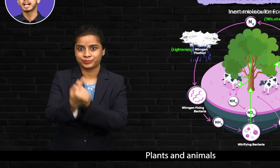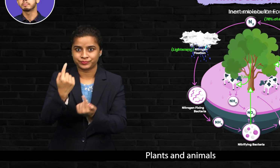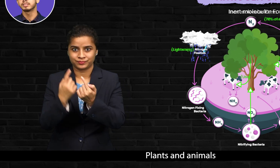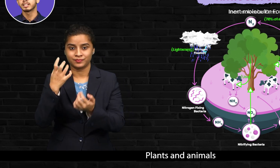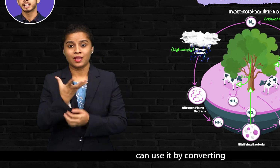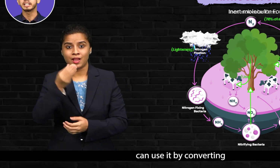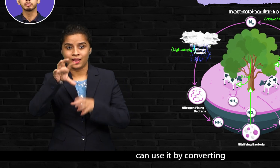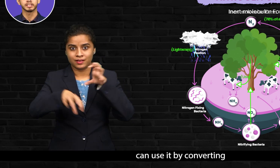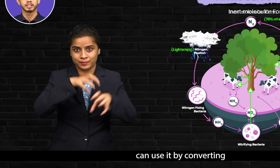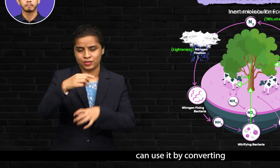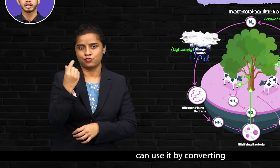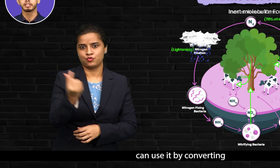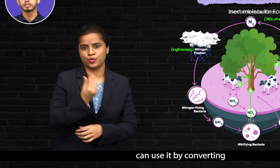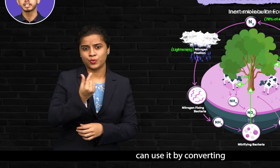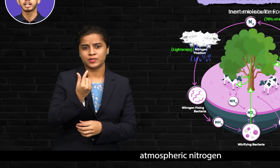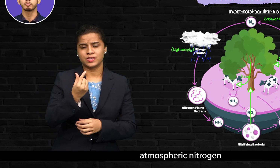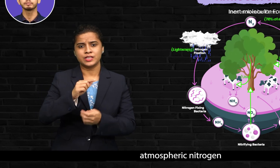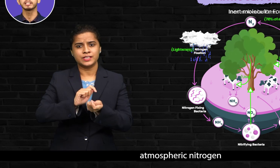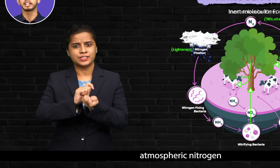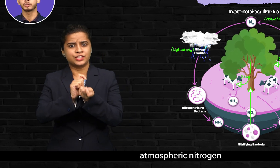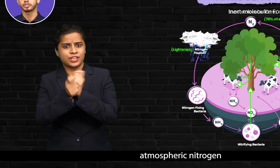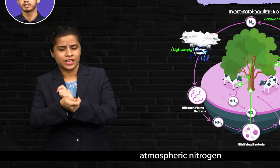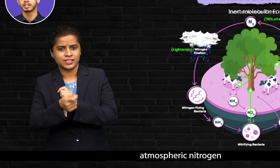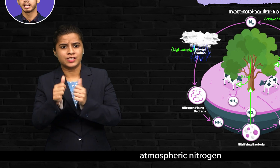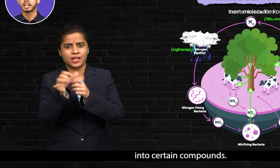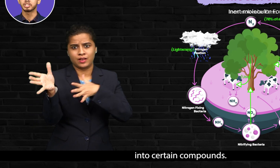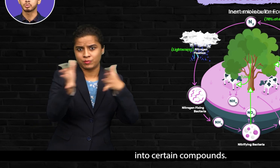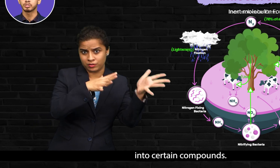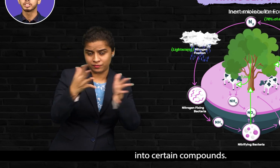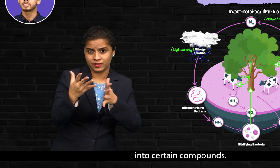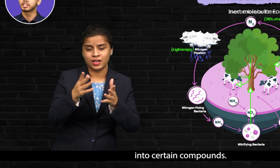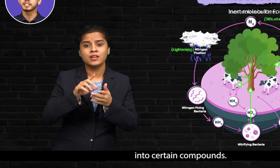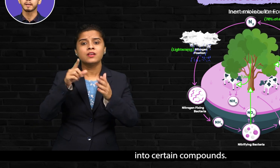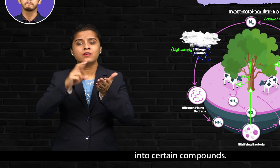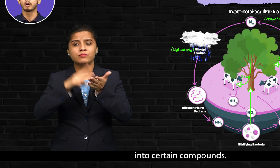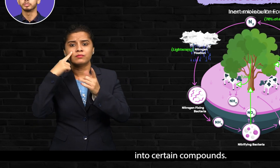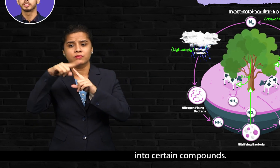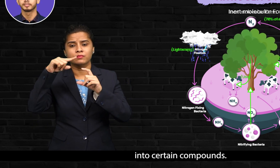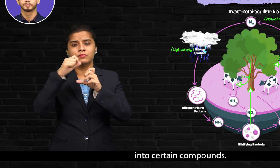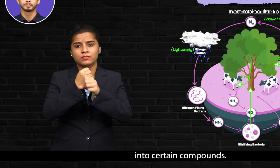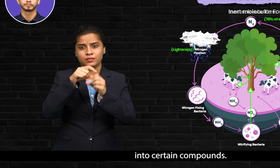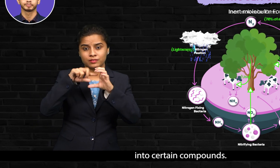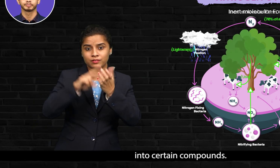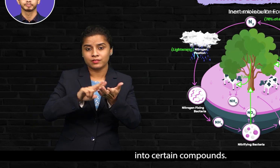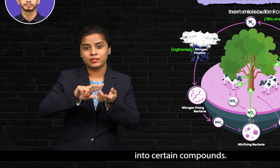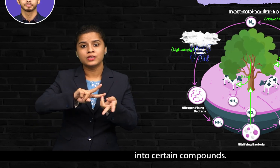Plants and animals can use it by converting atmospheric nitrogen into certain compounds.